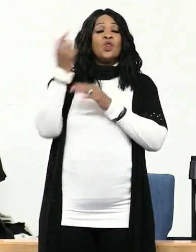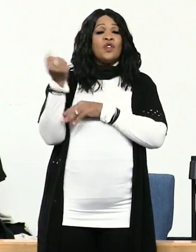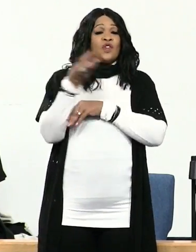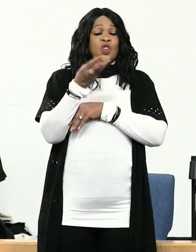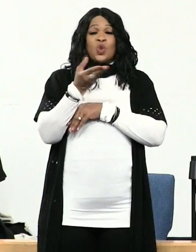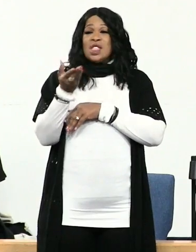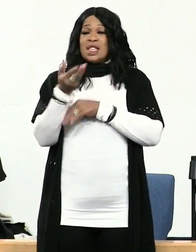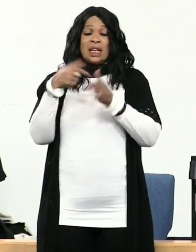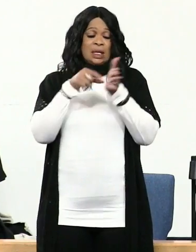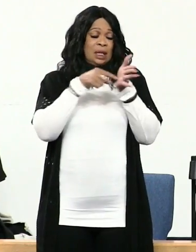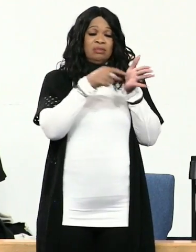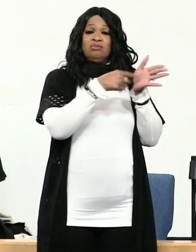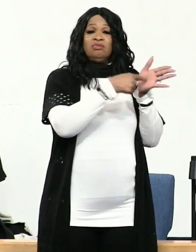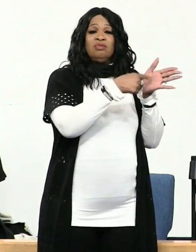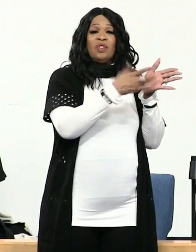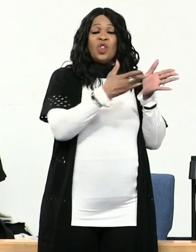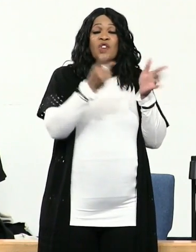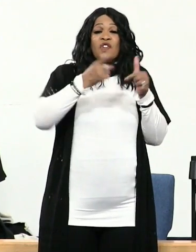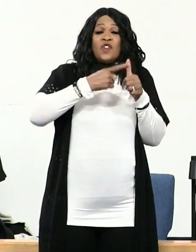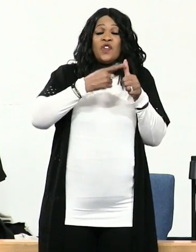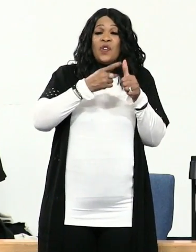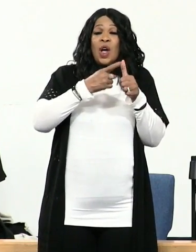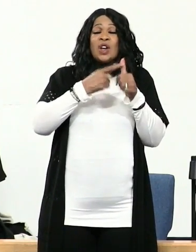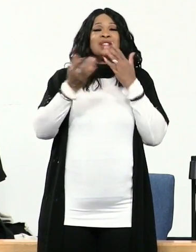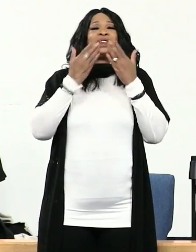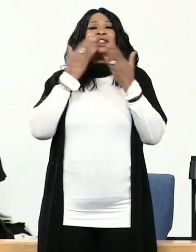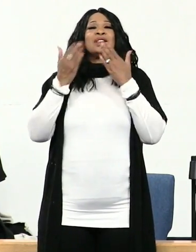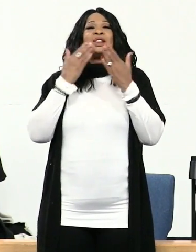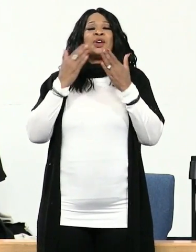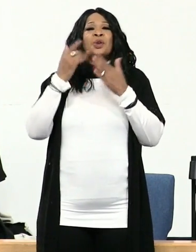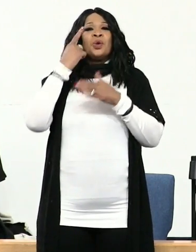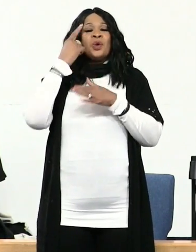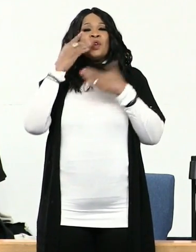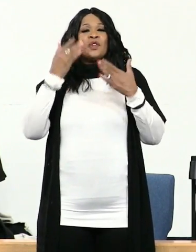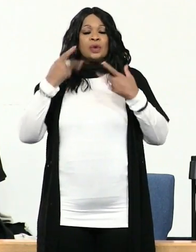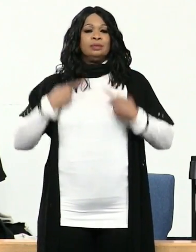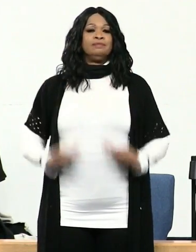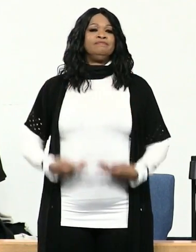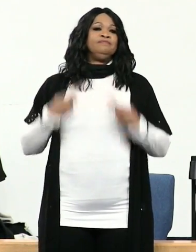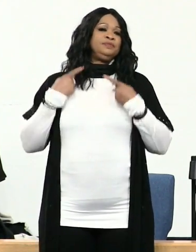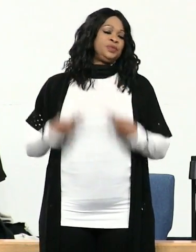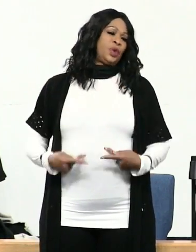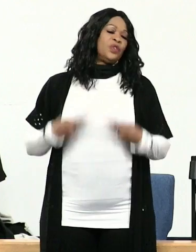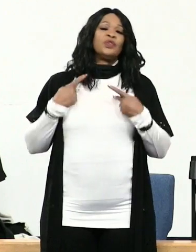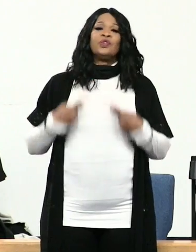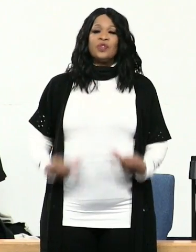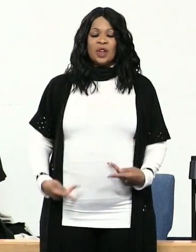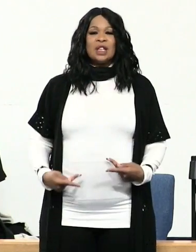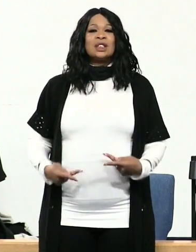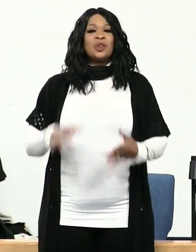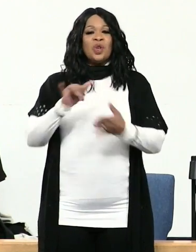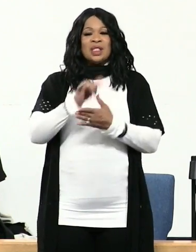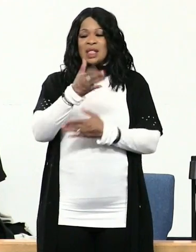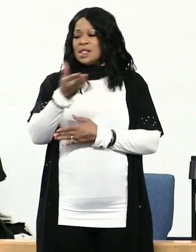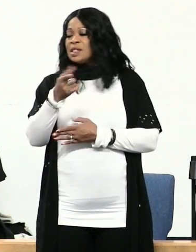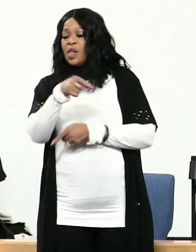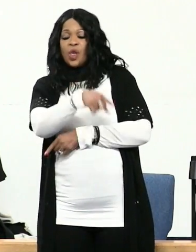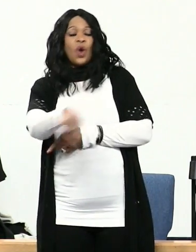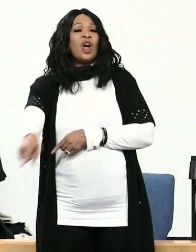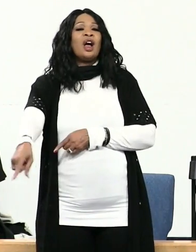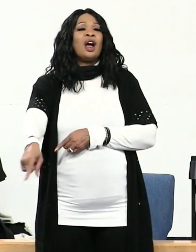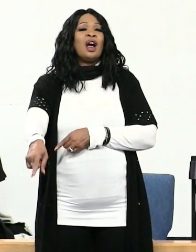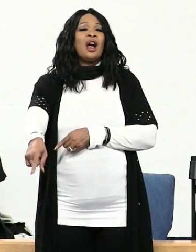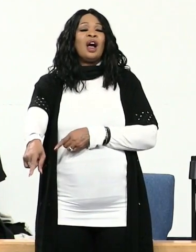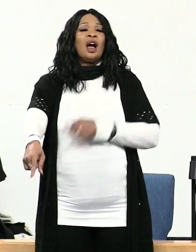text. First, he's thankful for the physical items that are there.